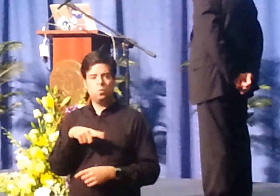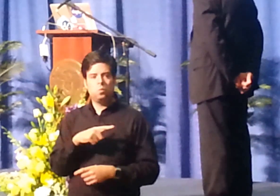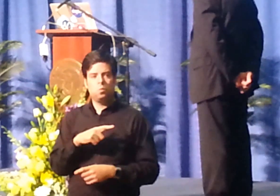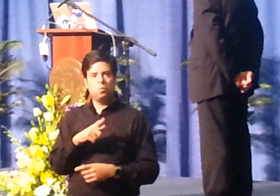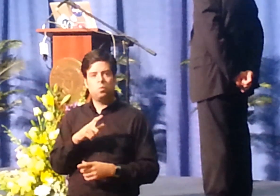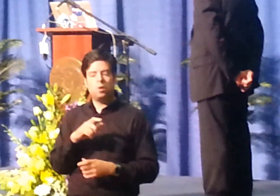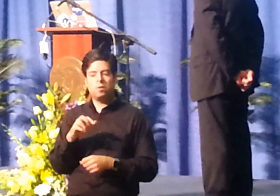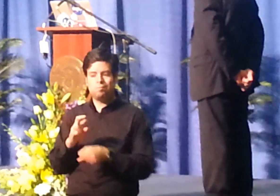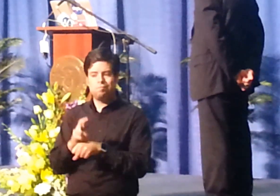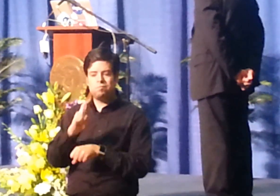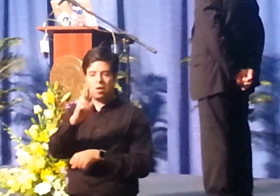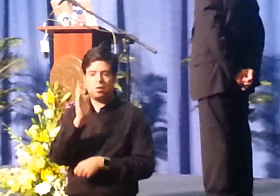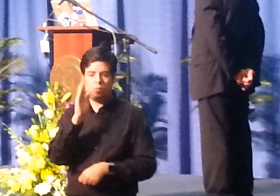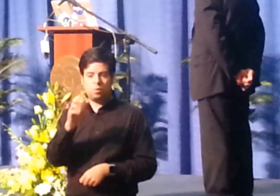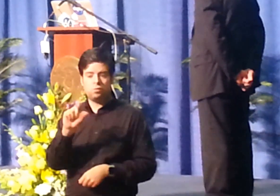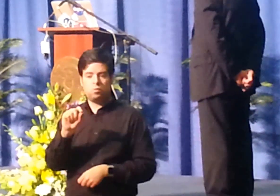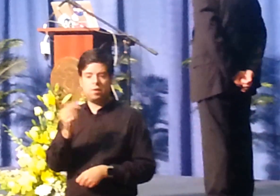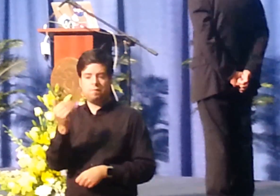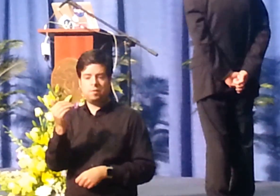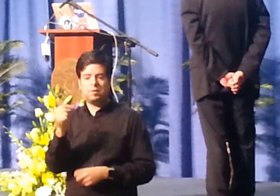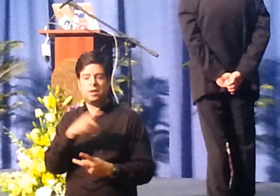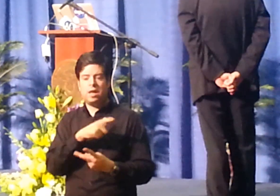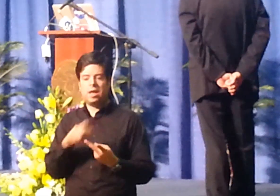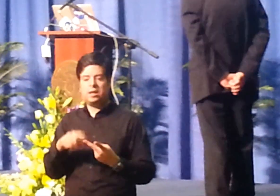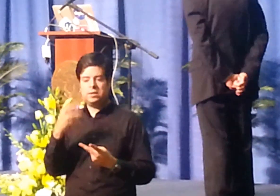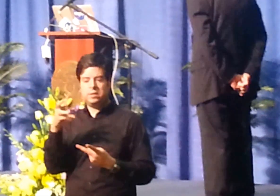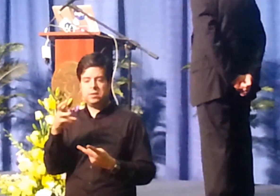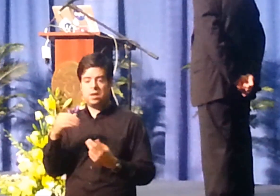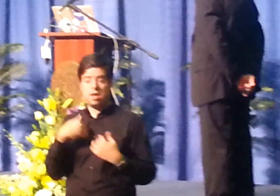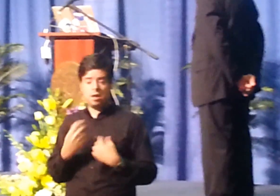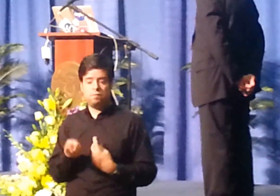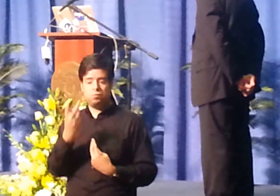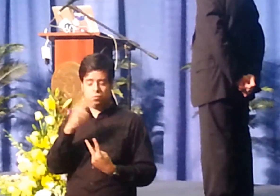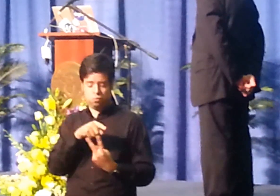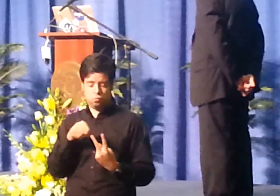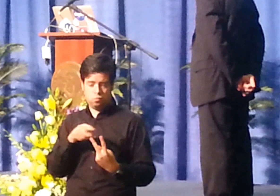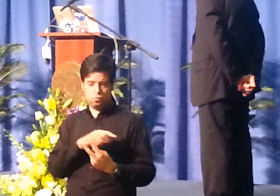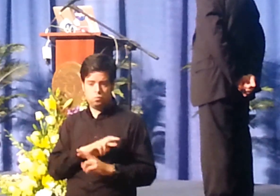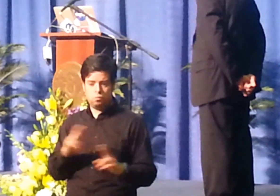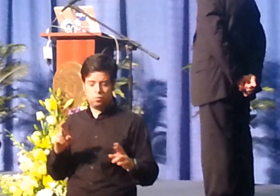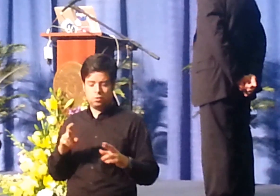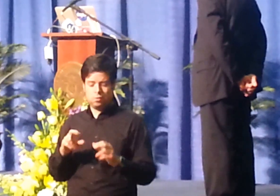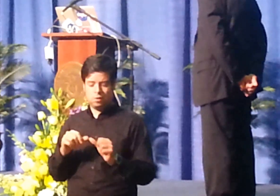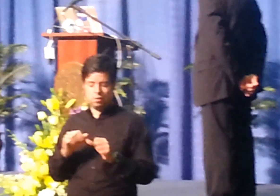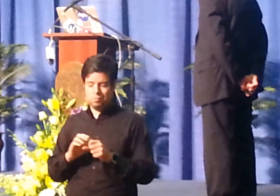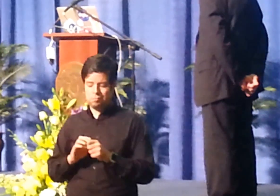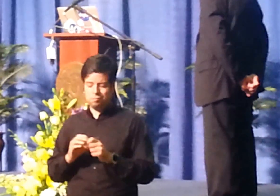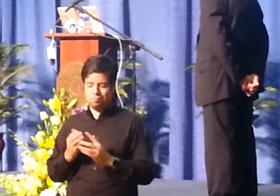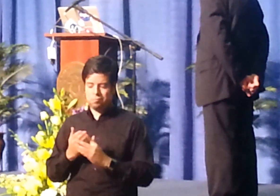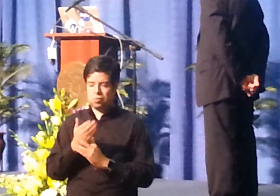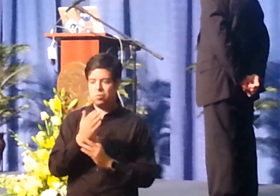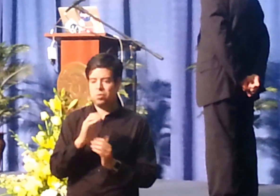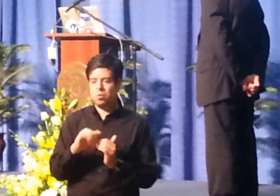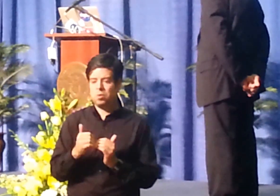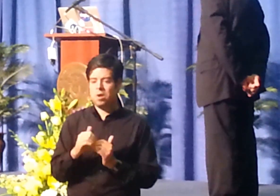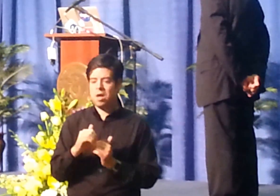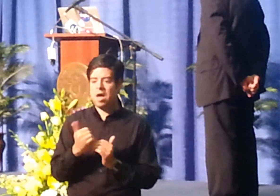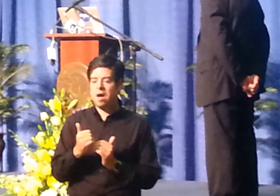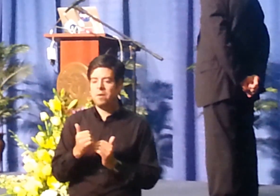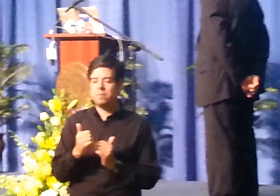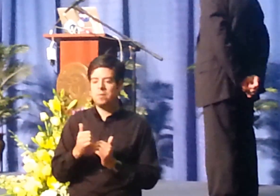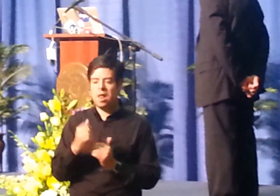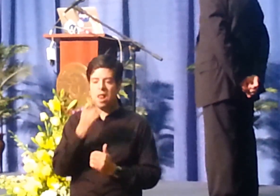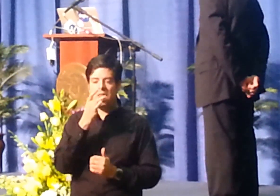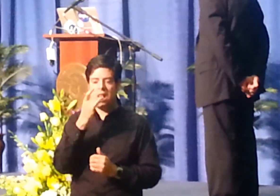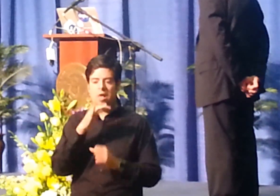in 2015 and then again in 2016. We have two spacecraft. They're pushed through space by the pressure of light. Wait